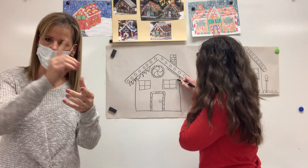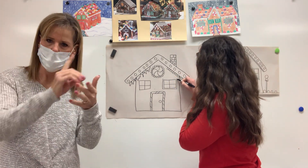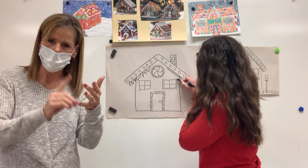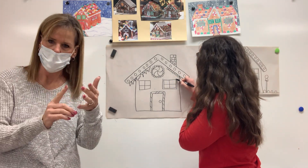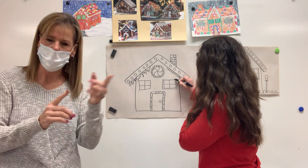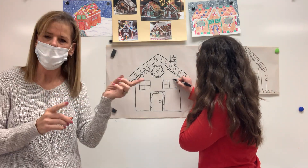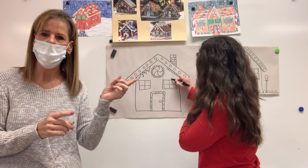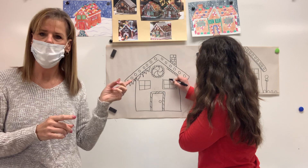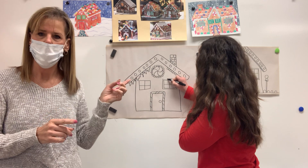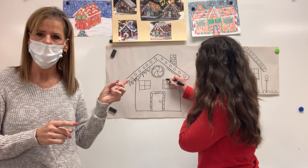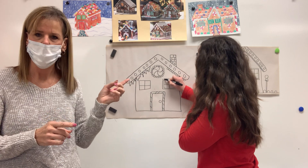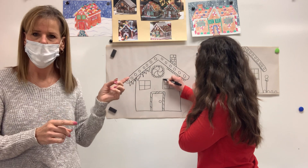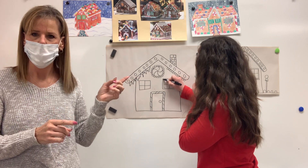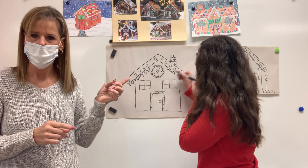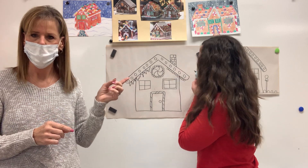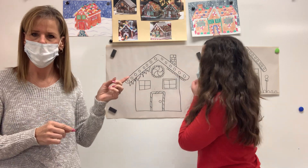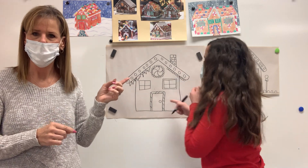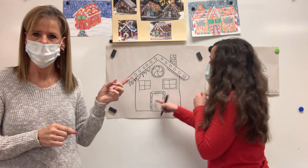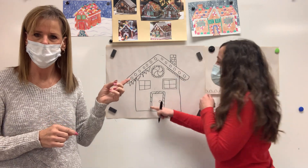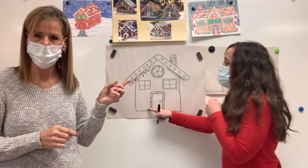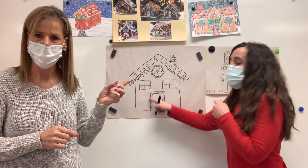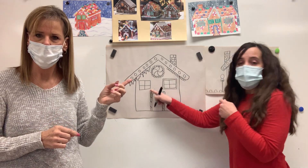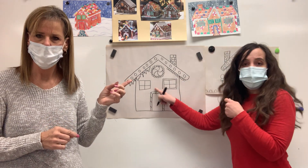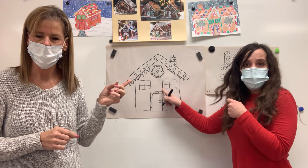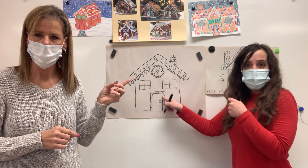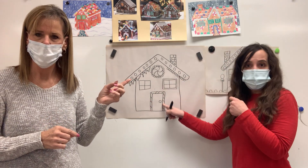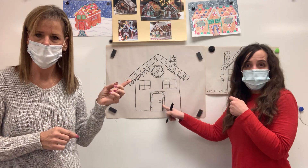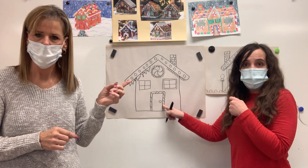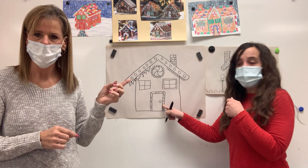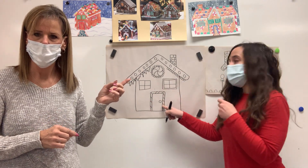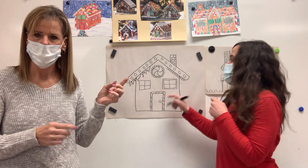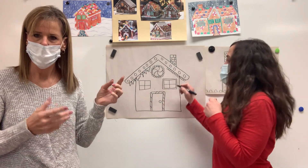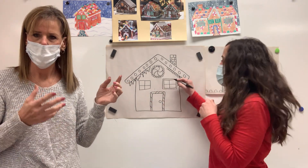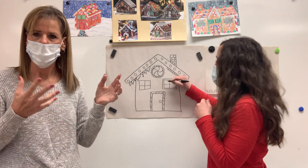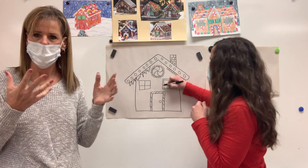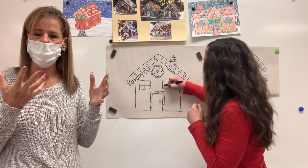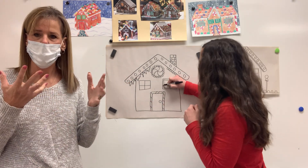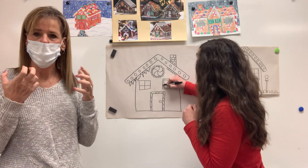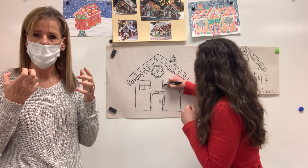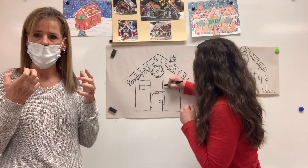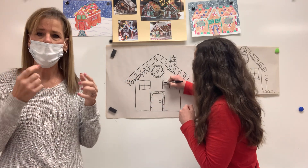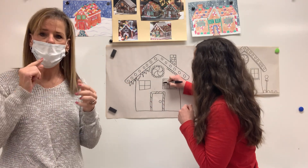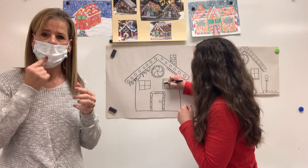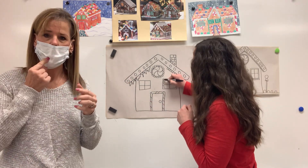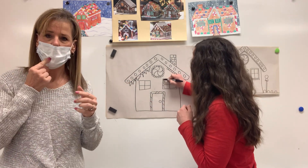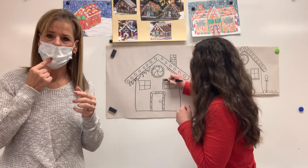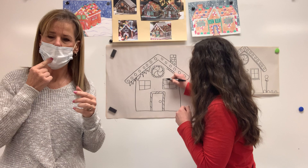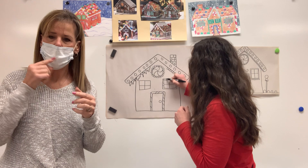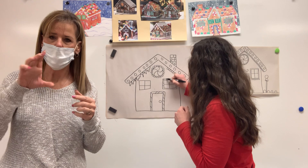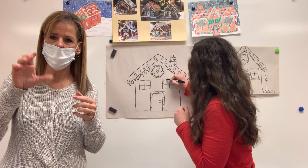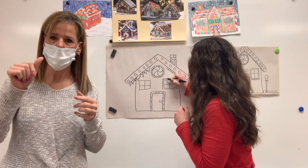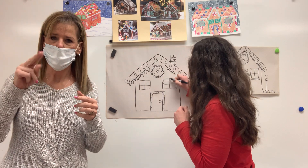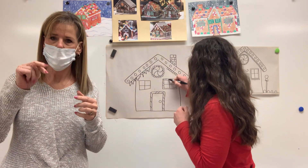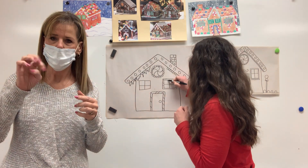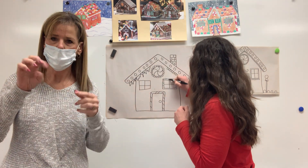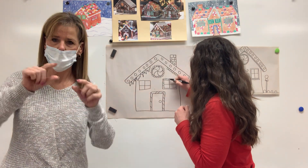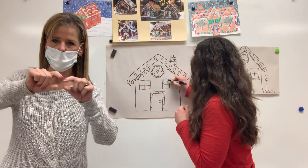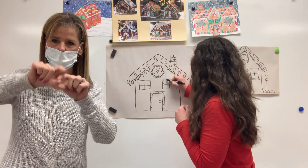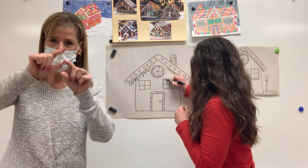I can leave it like that for frosting, or if you like the look of the candy cane coming around the windows, you could definitely make just little